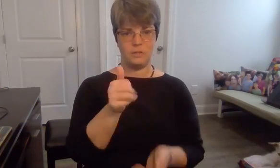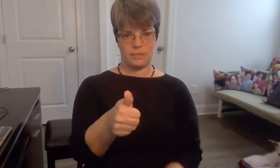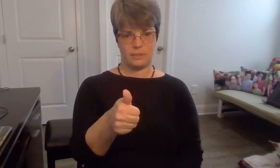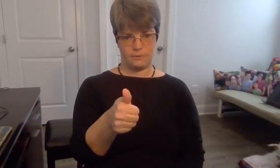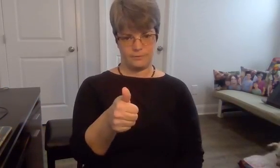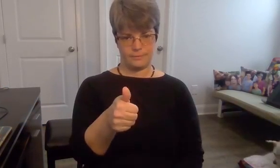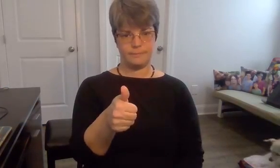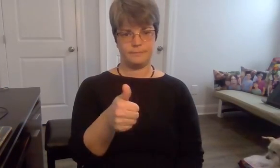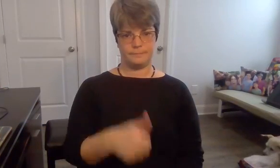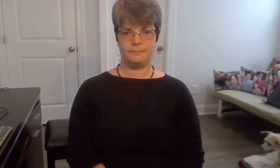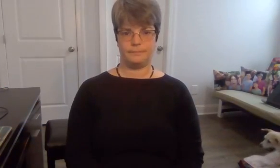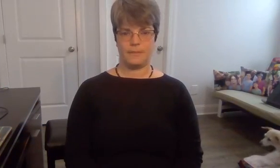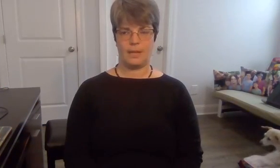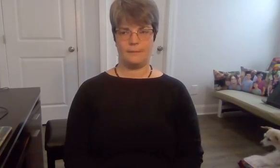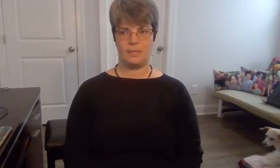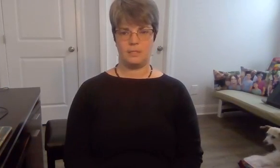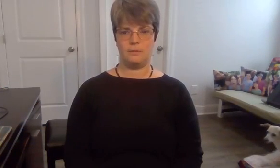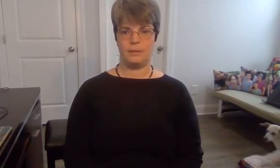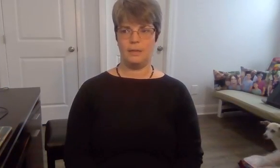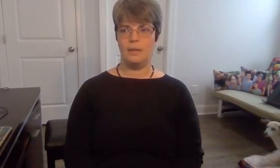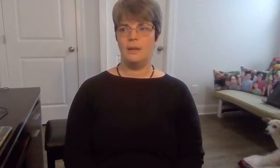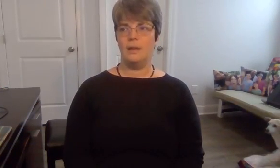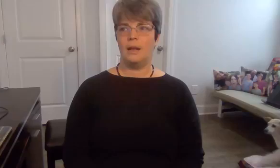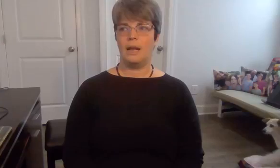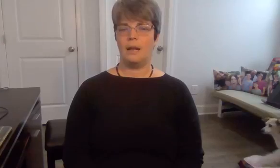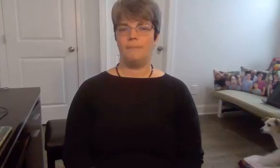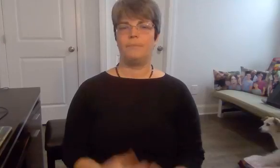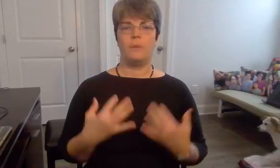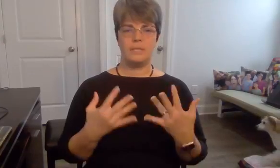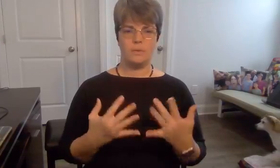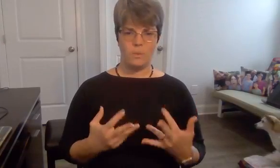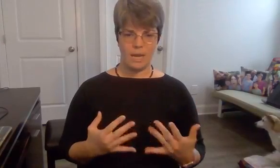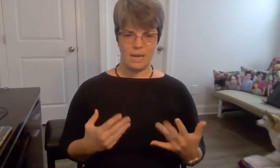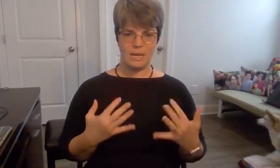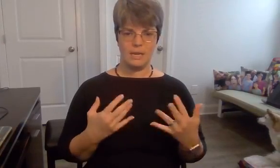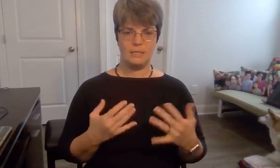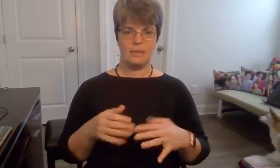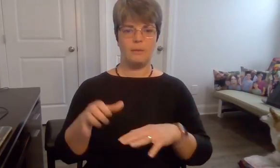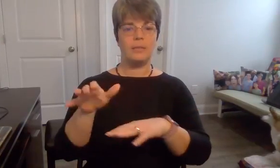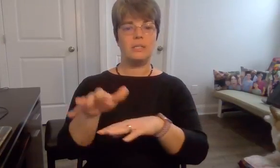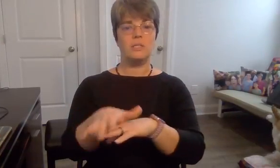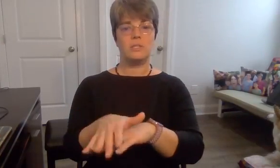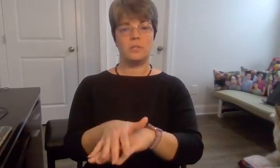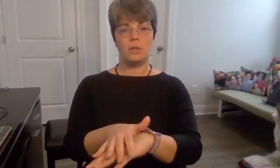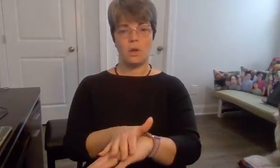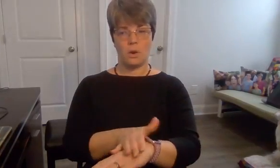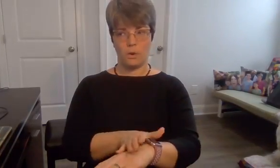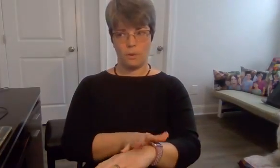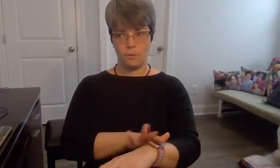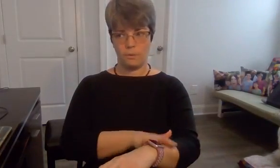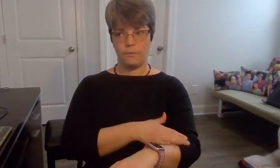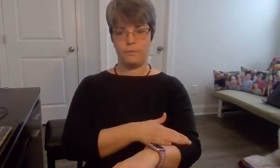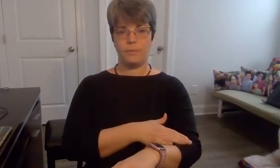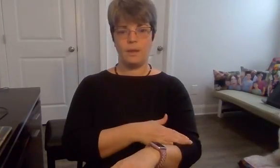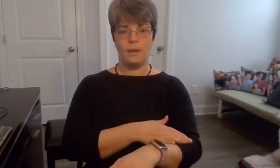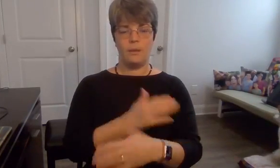yourself. Okay, that's a good one. And we did wait, and we did slow, we